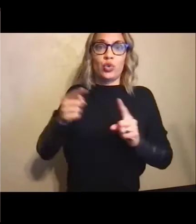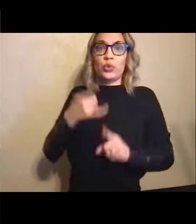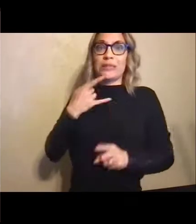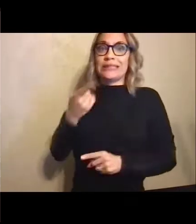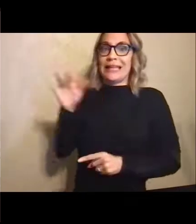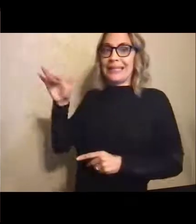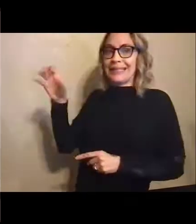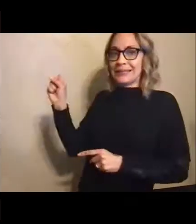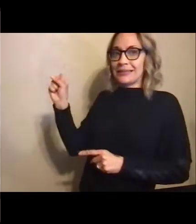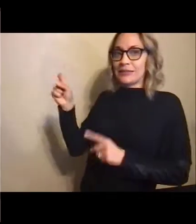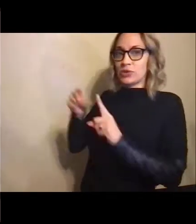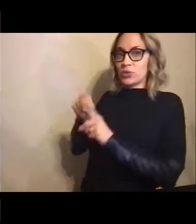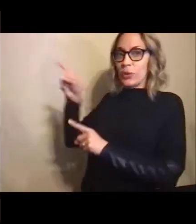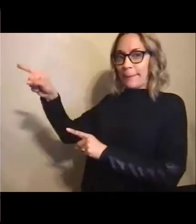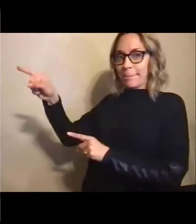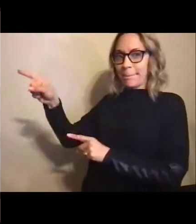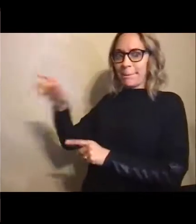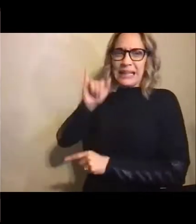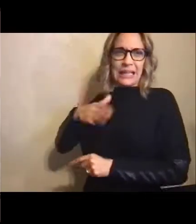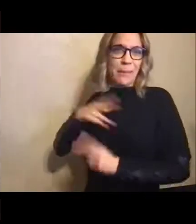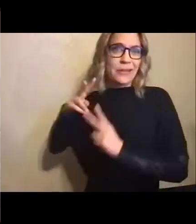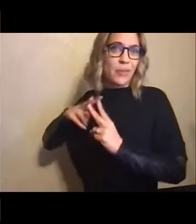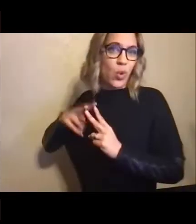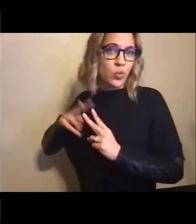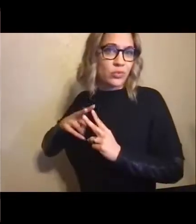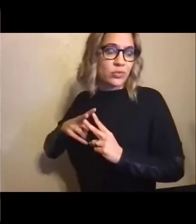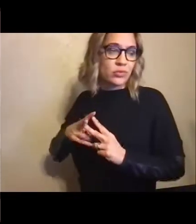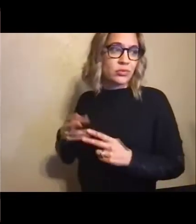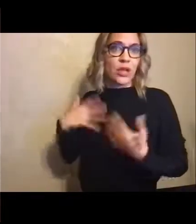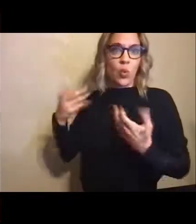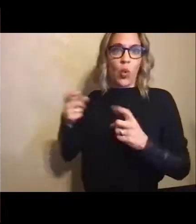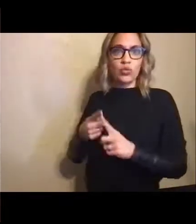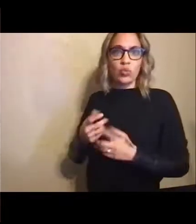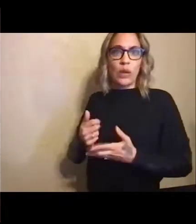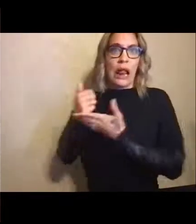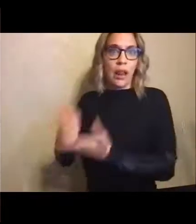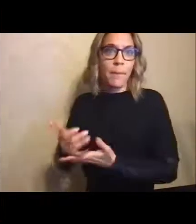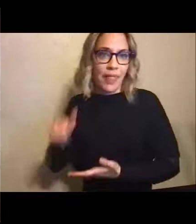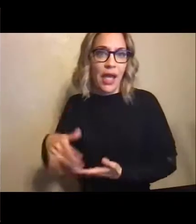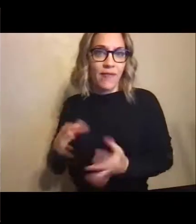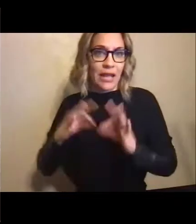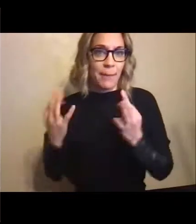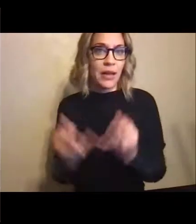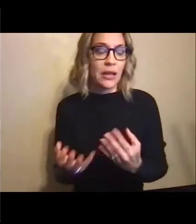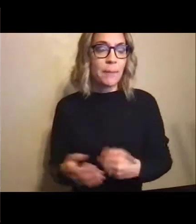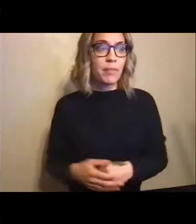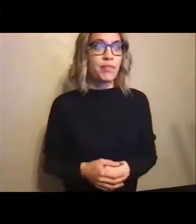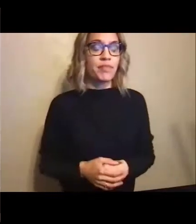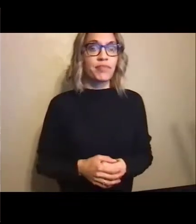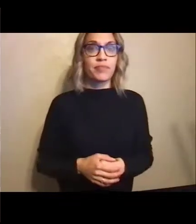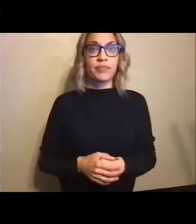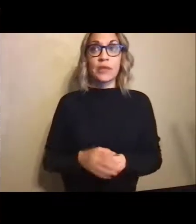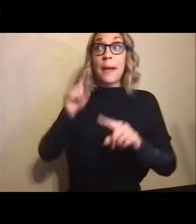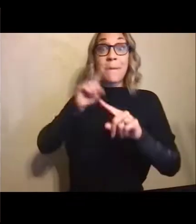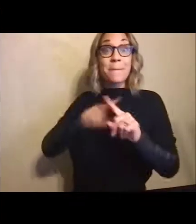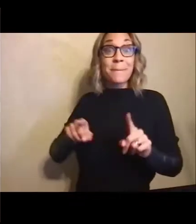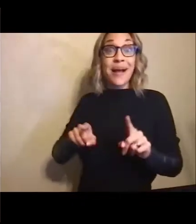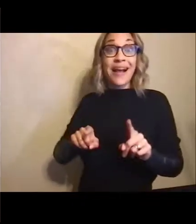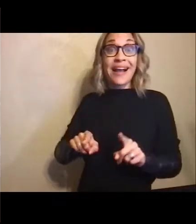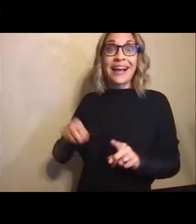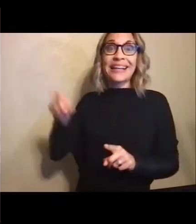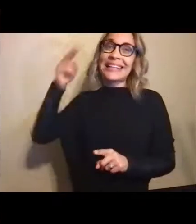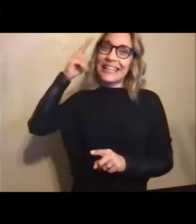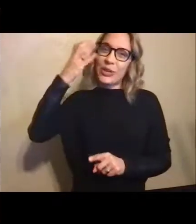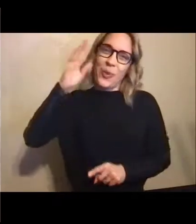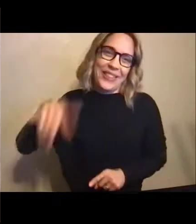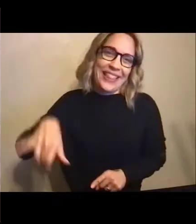internally, I feel pressure to say yes because I want to be accommodating. He's my spouse. I want to say yes and help, of course, in any way that I